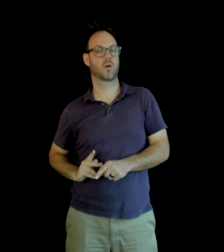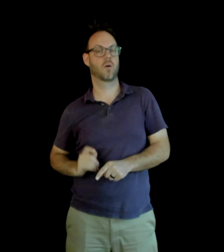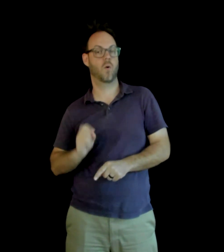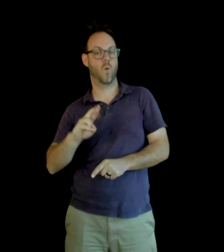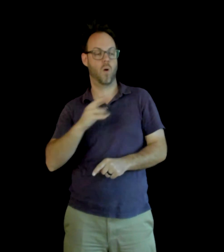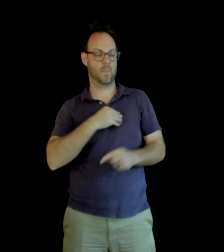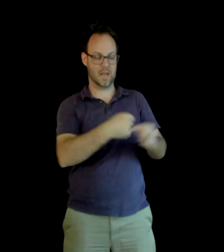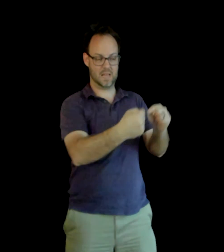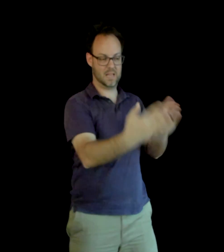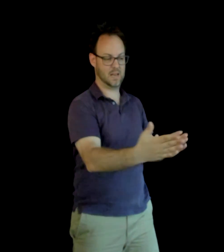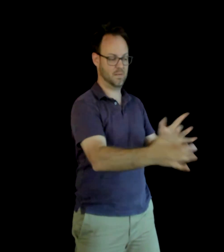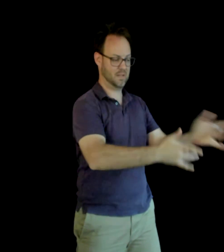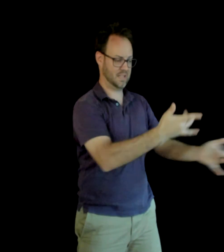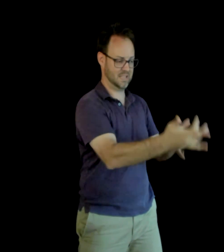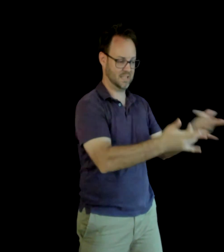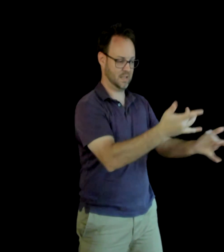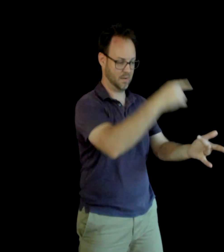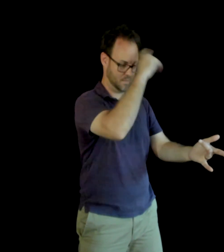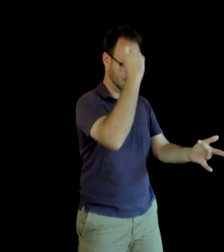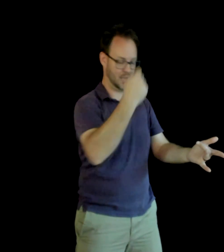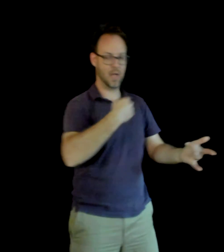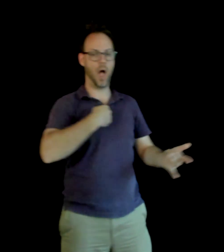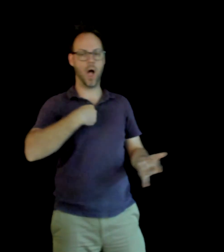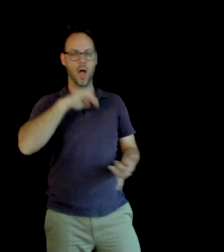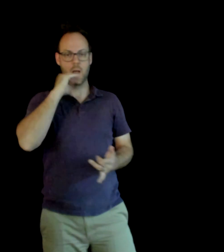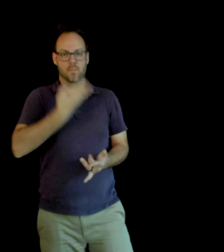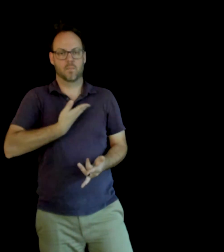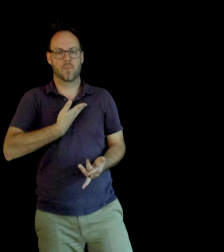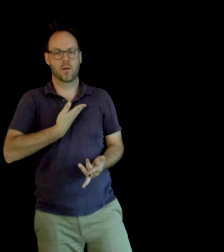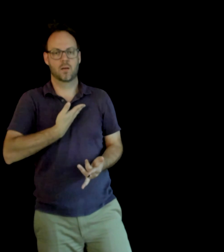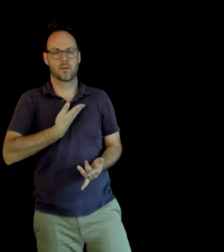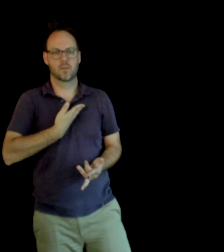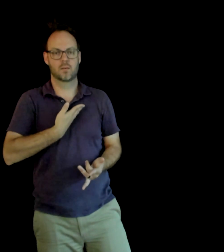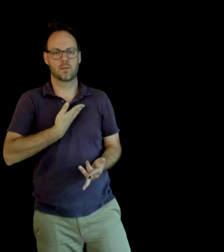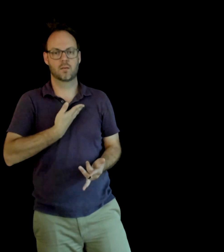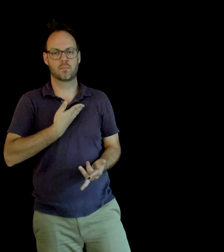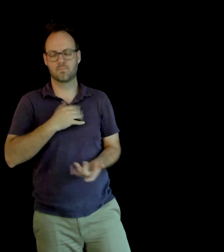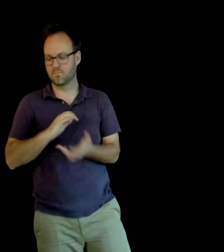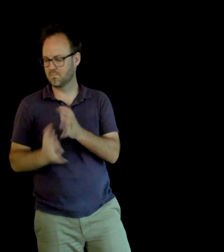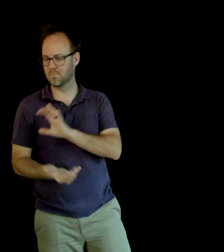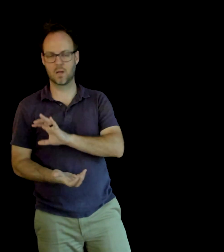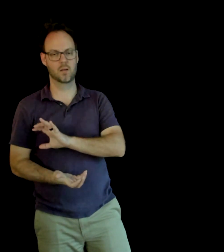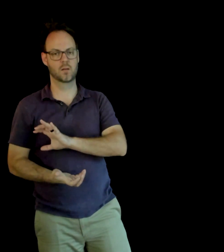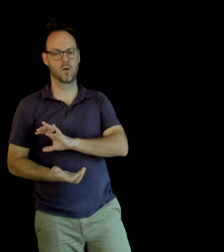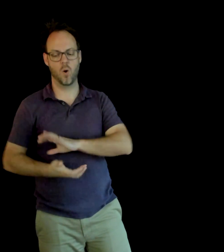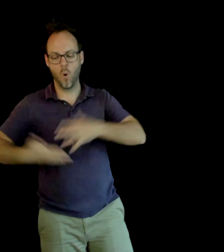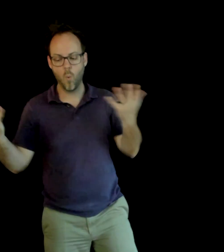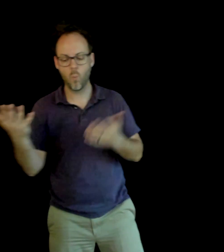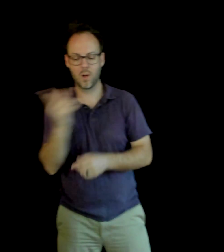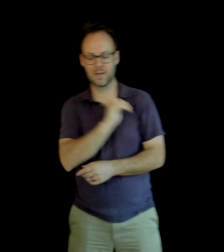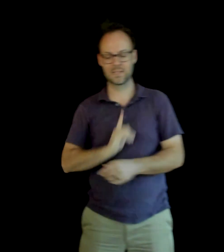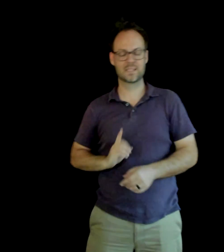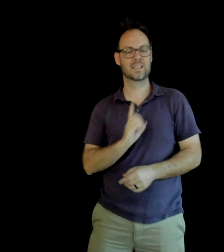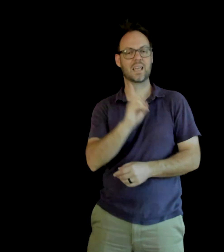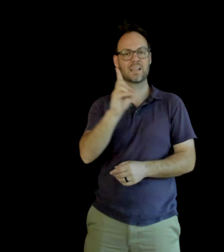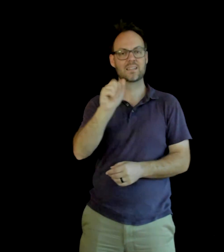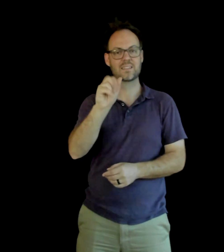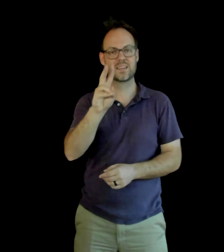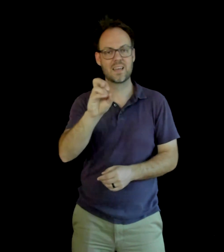my foes rejoice because I am shaken. You know what King David is doing there? He asks the